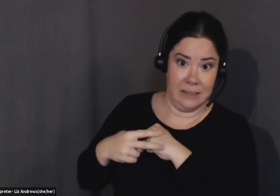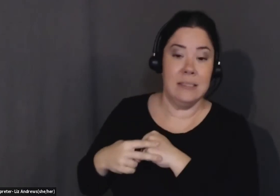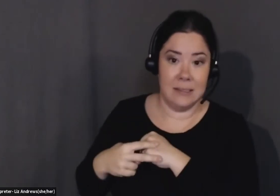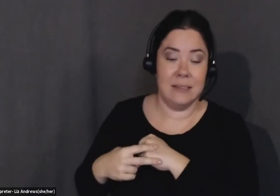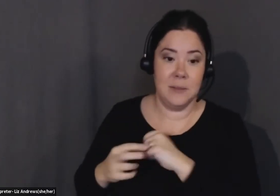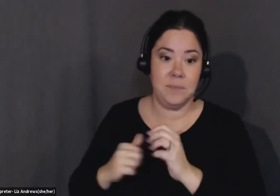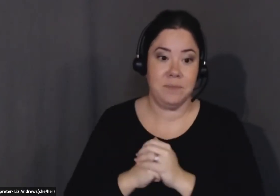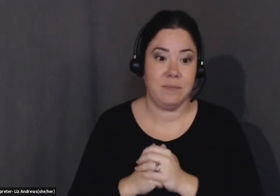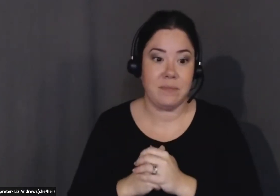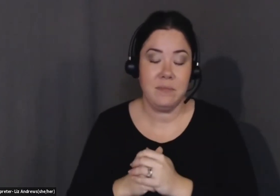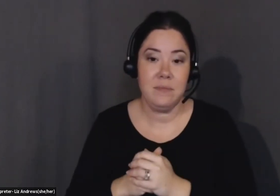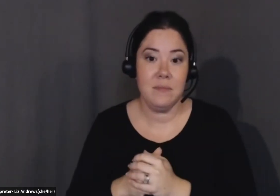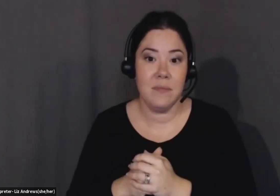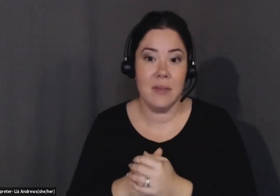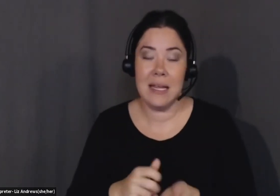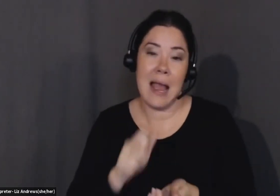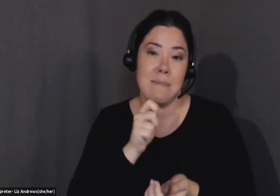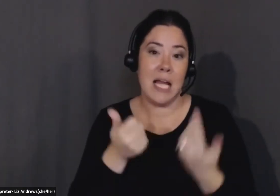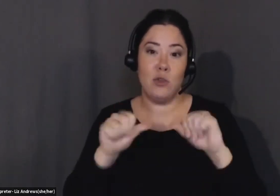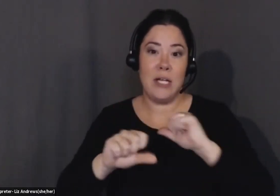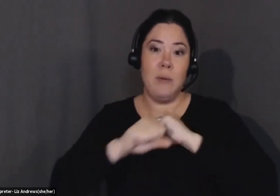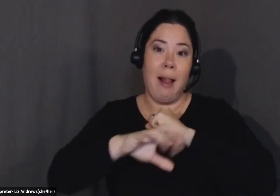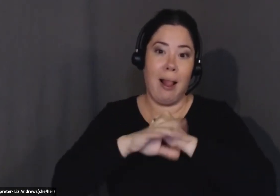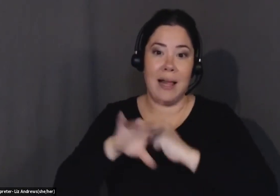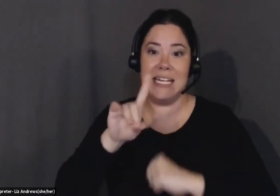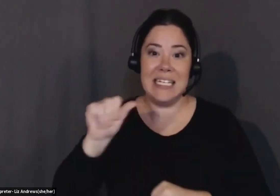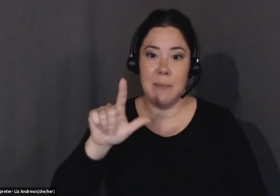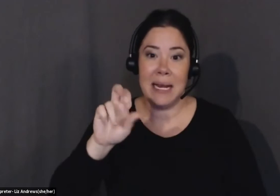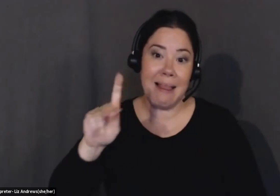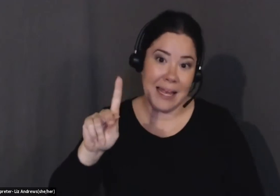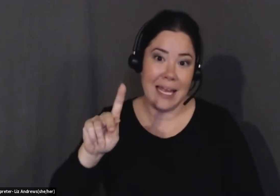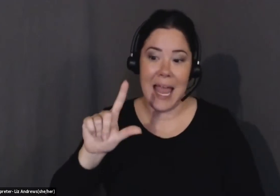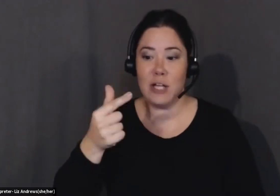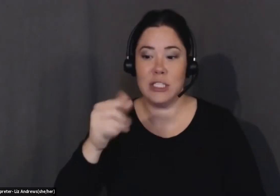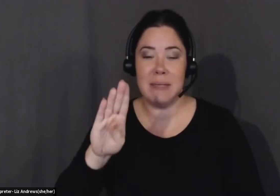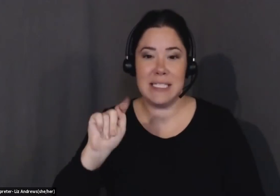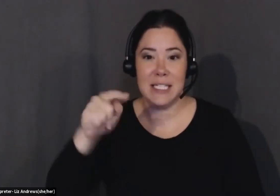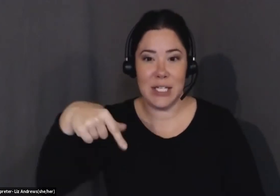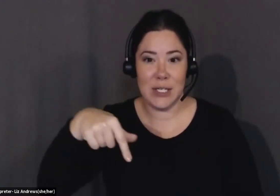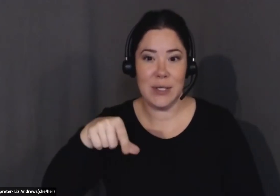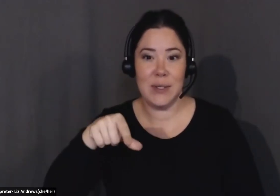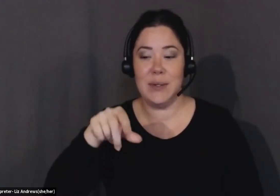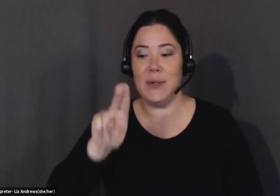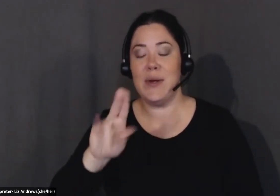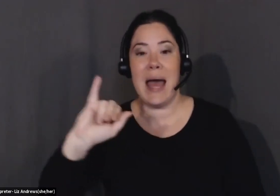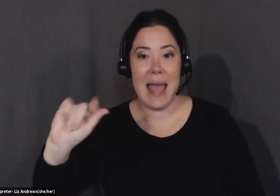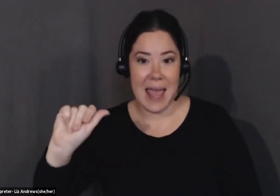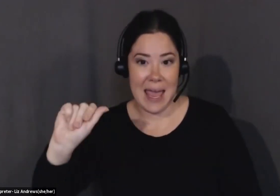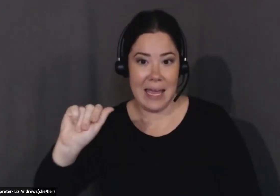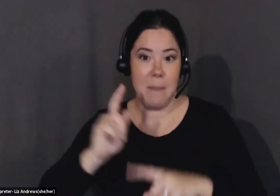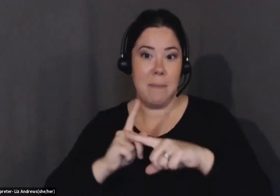be a commercial for Disability Links LGBTQIA P plus disability group